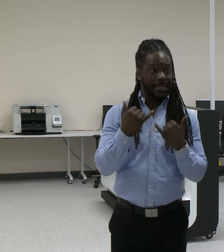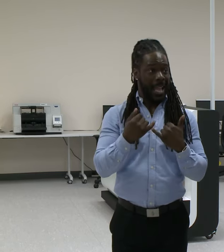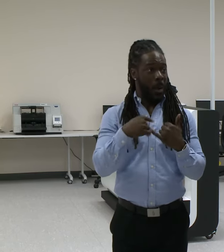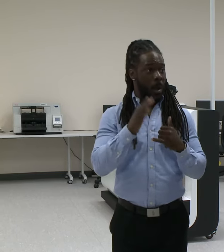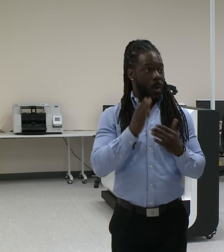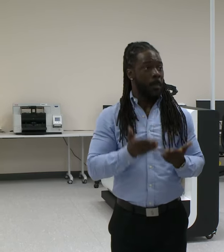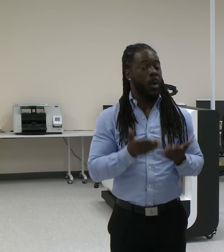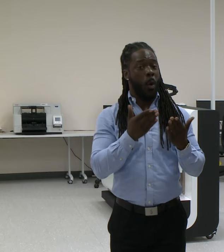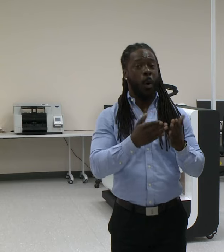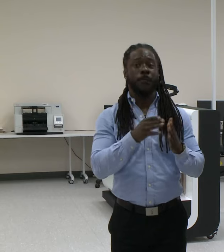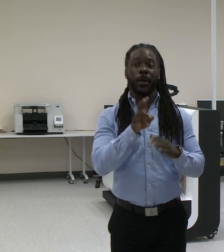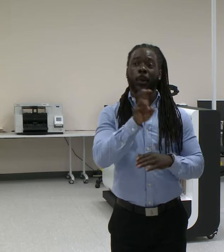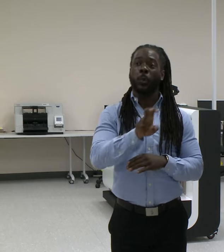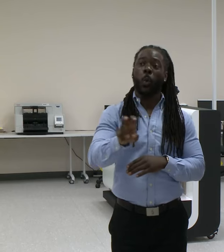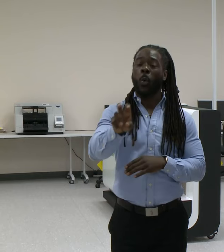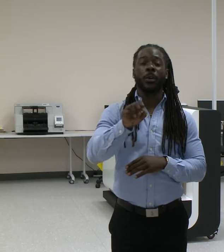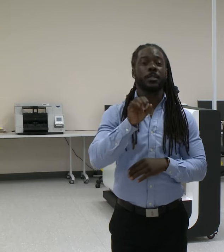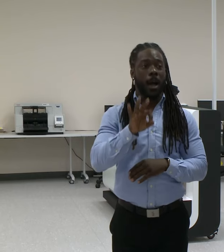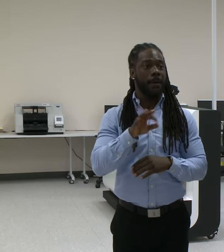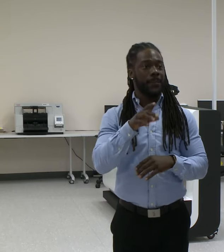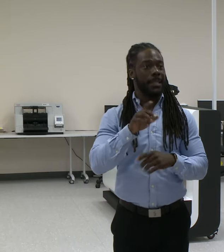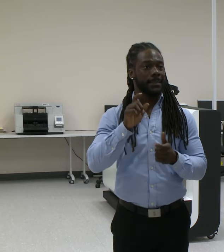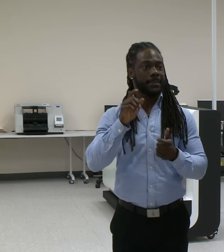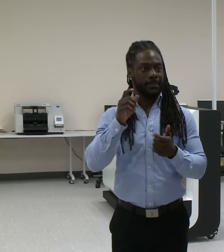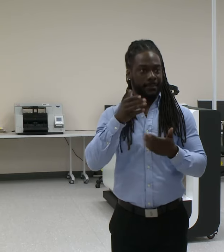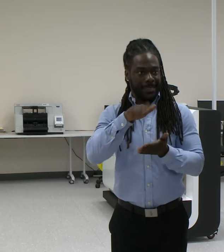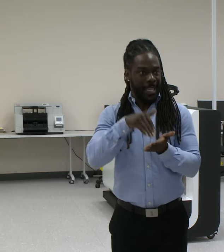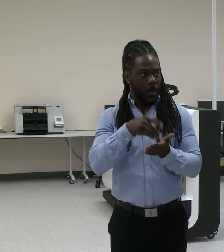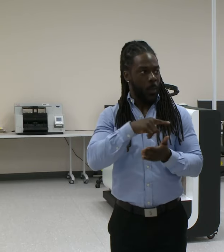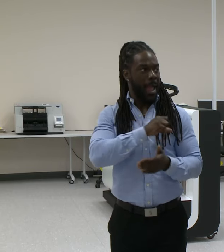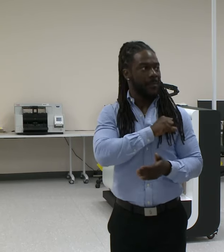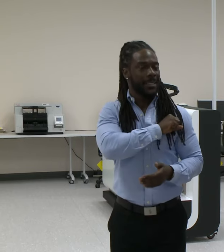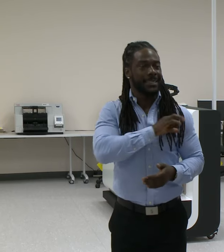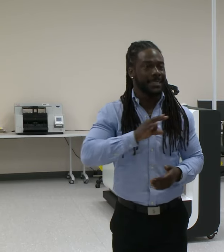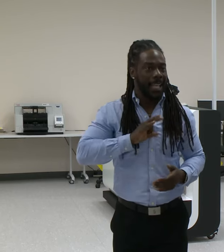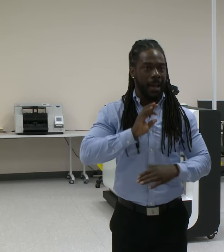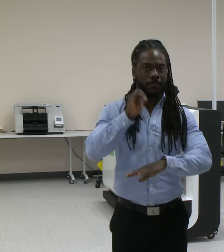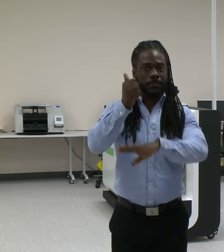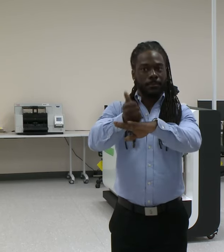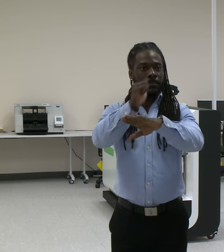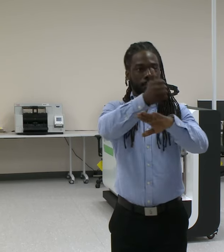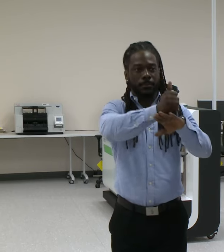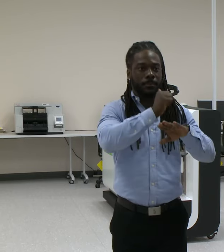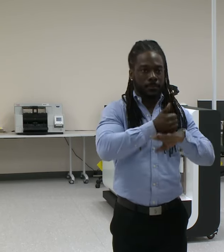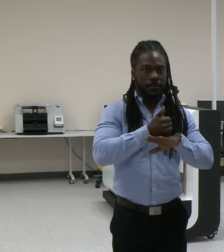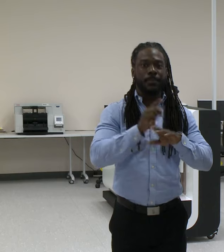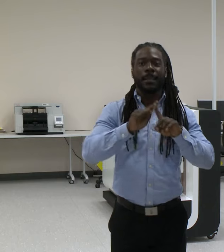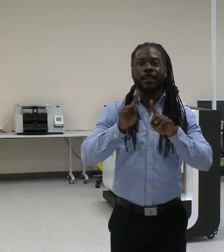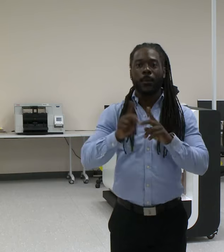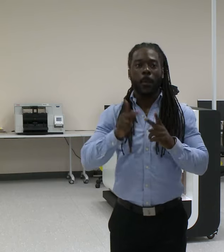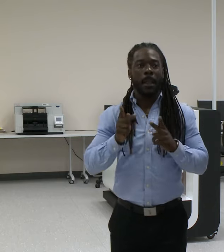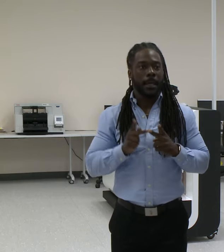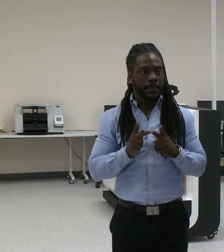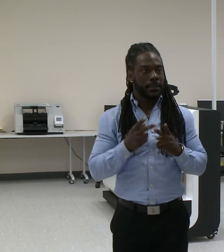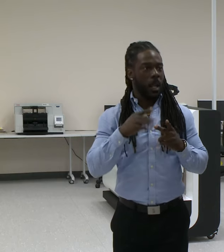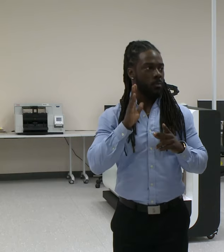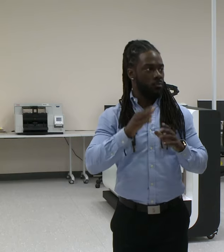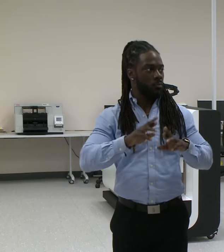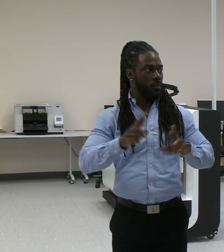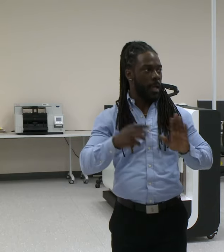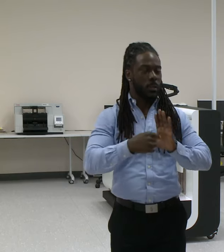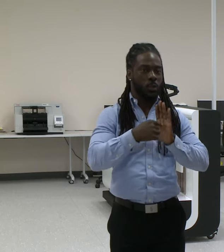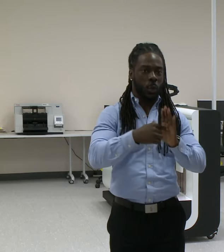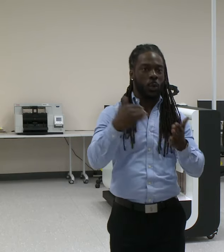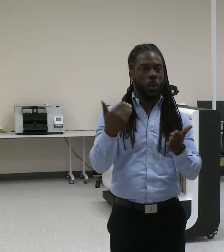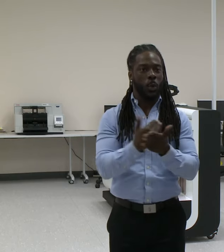of the Digitization Center. We have staff positioned at locations throughout the space. We're ready to demonstrate the new equipment and